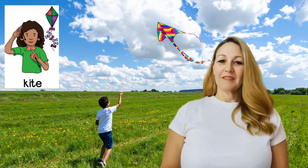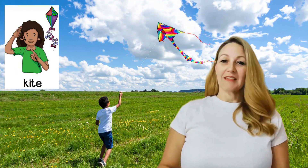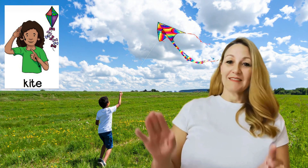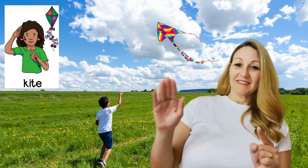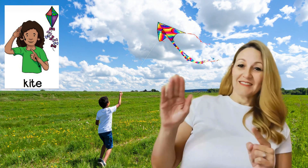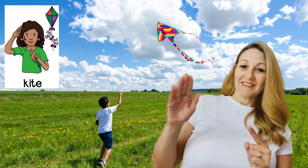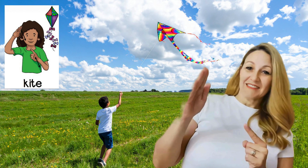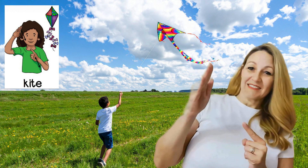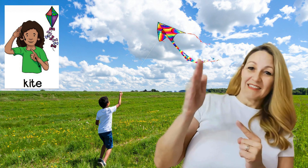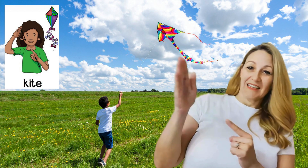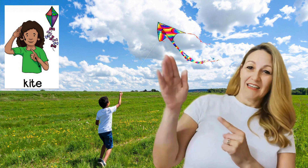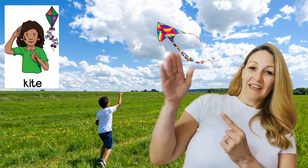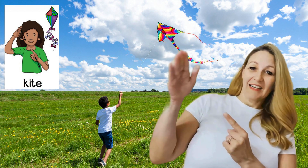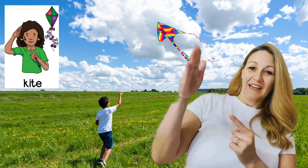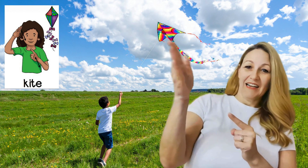Kite.